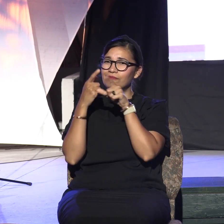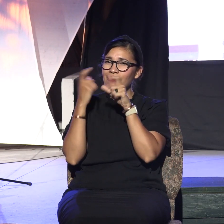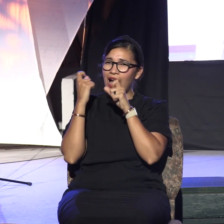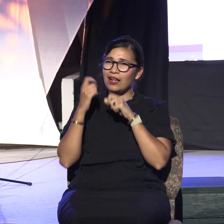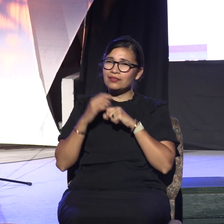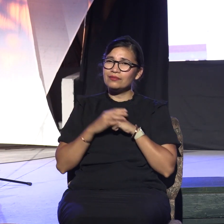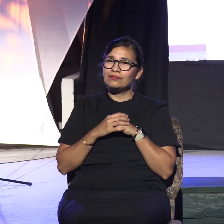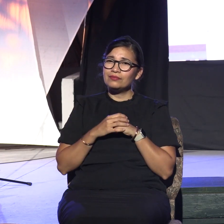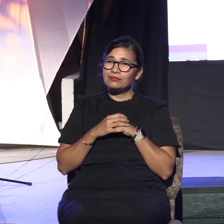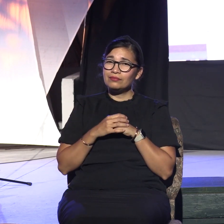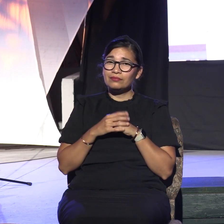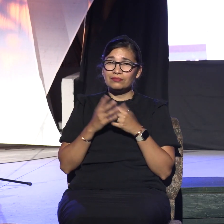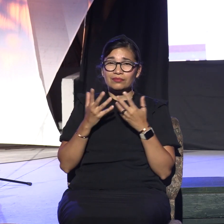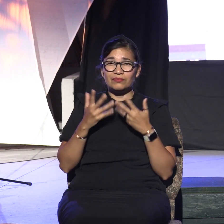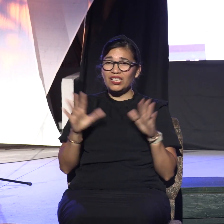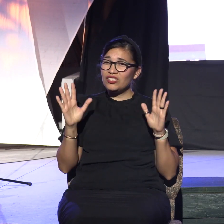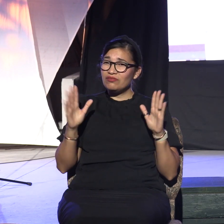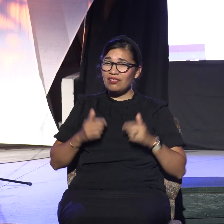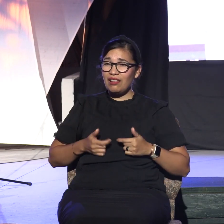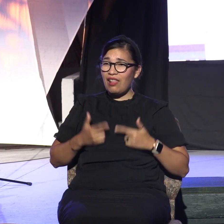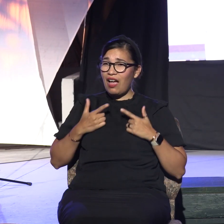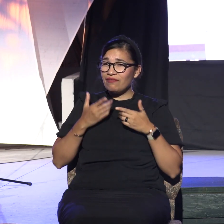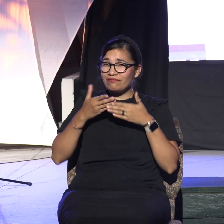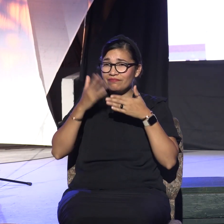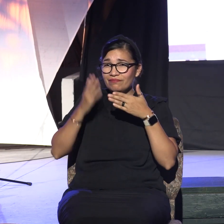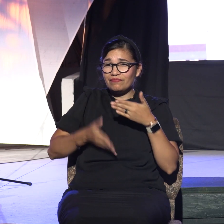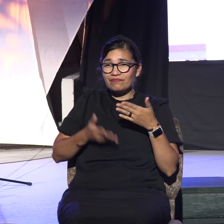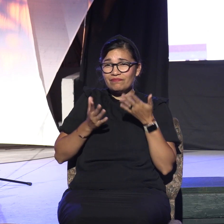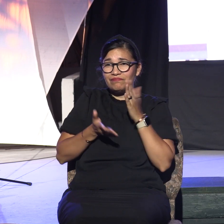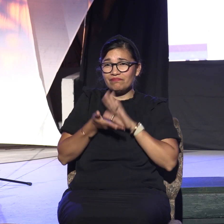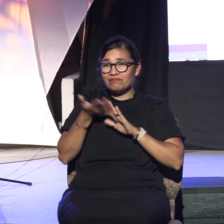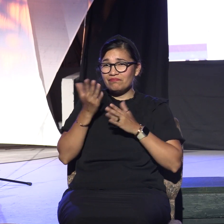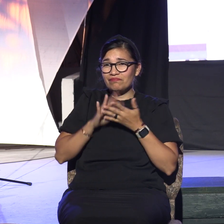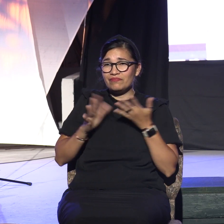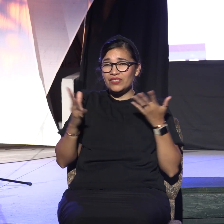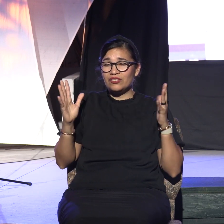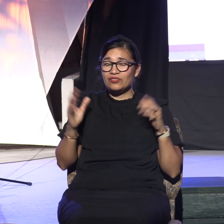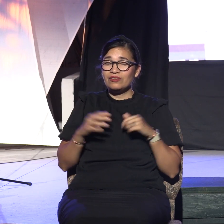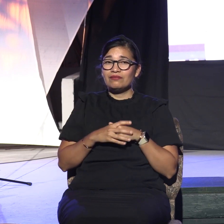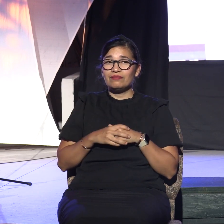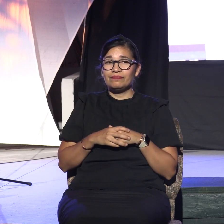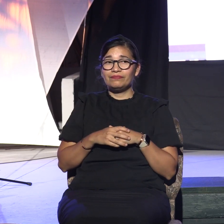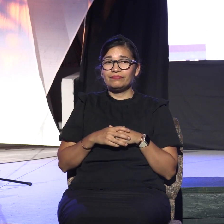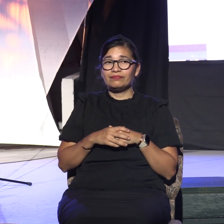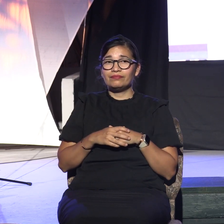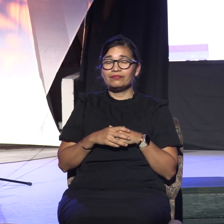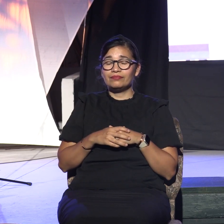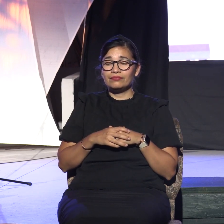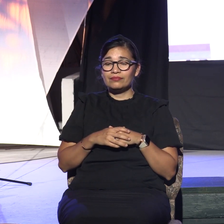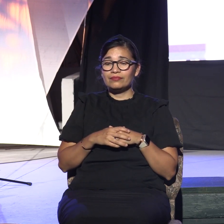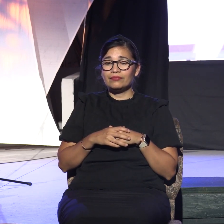Now, we all know, don't we, the truth of his words.